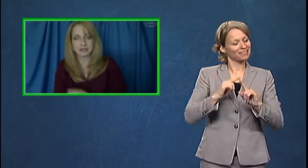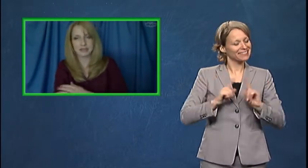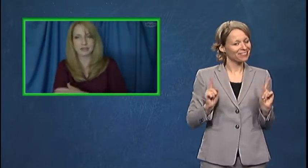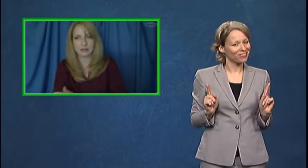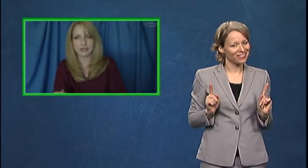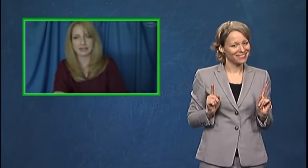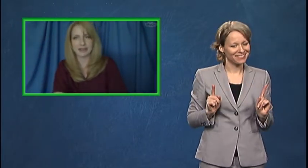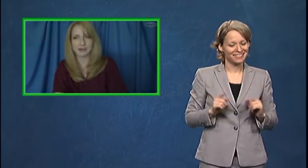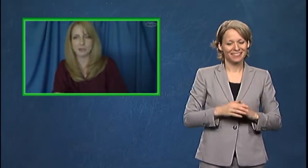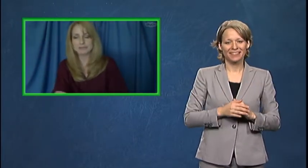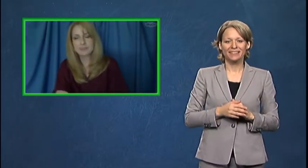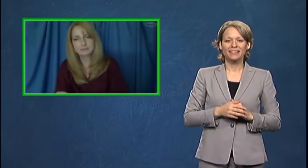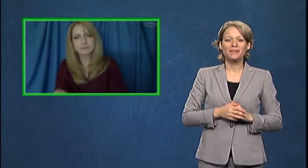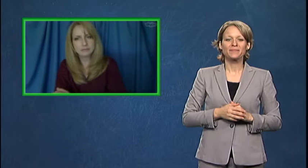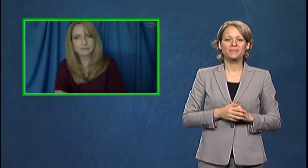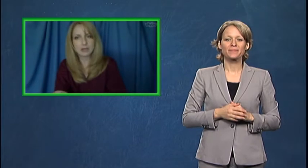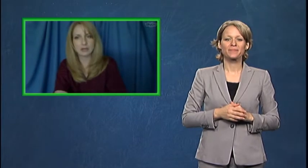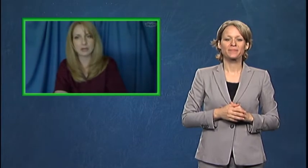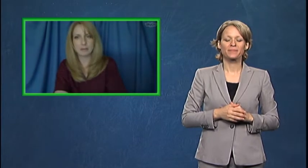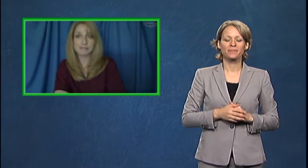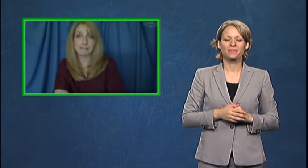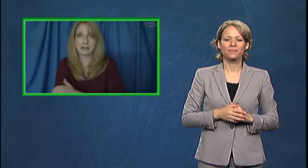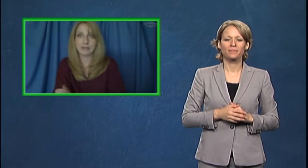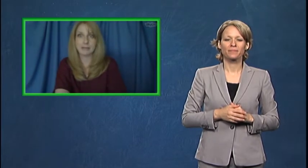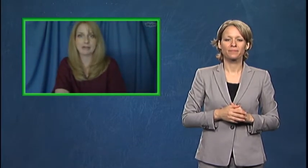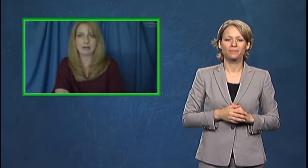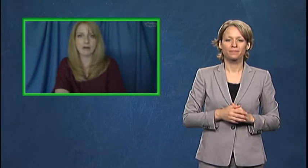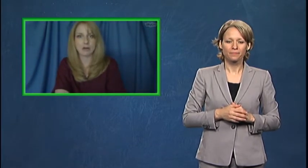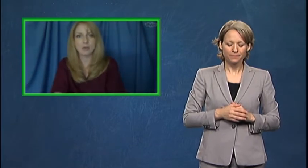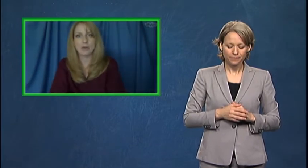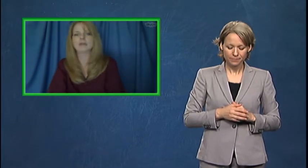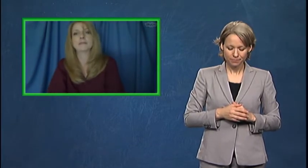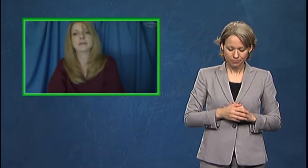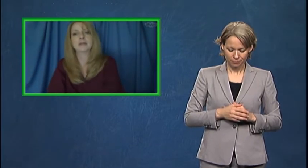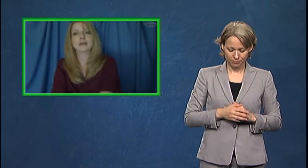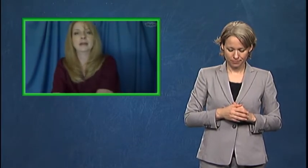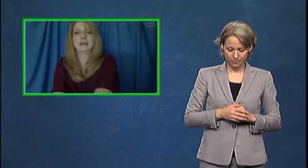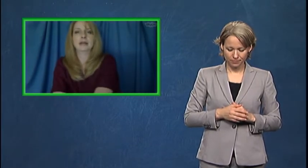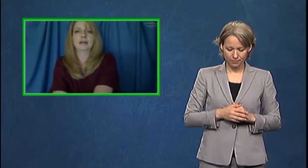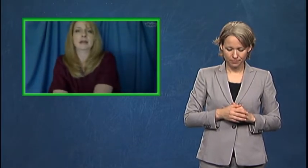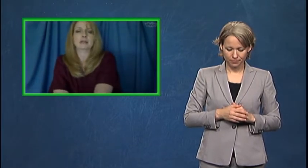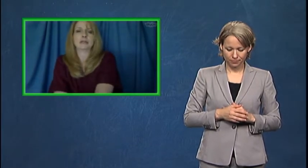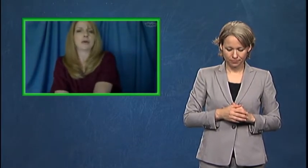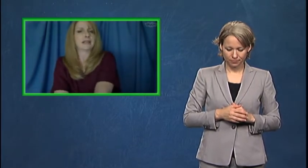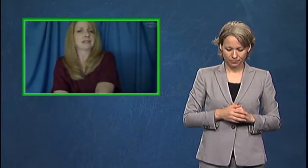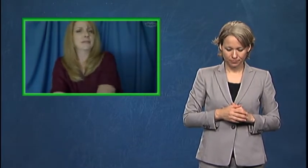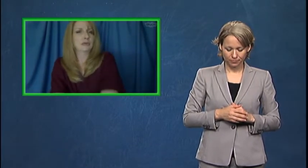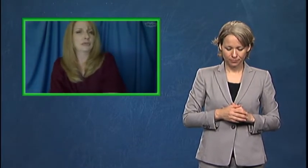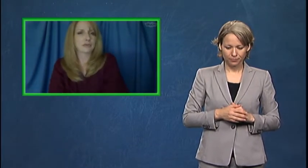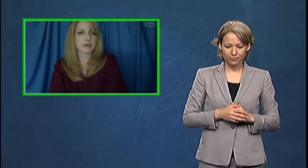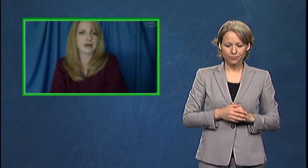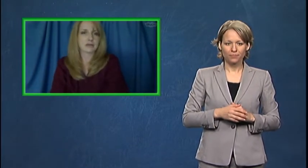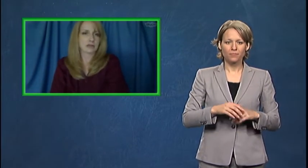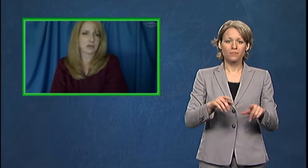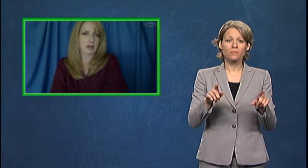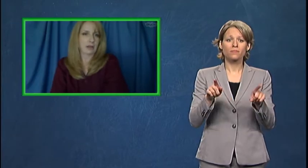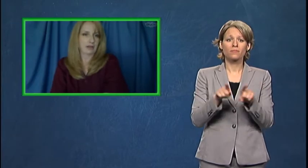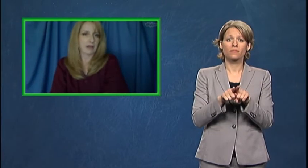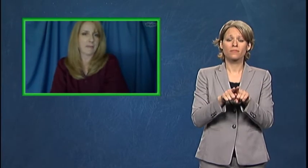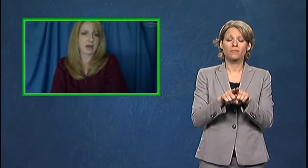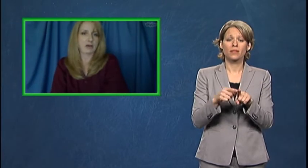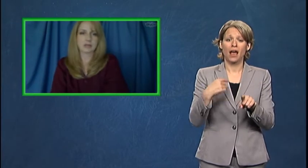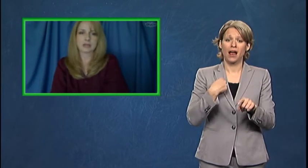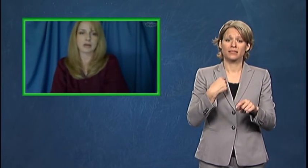and encoding in the camera kind of make the call go well. So as I move throughout